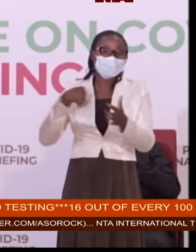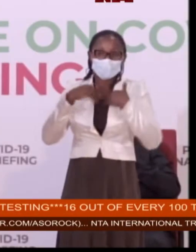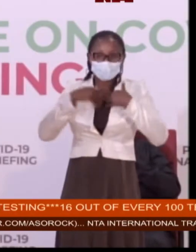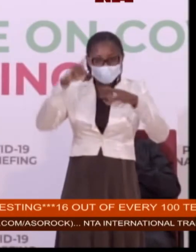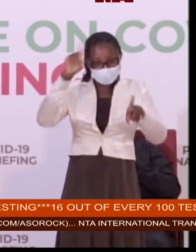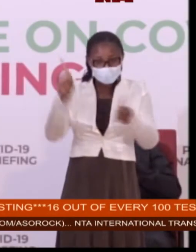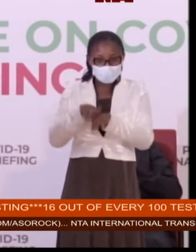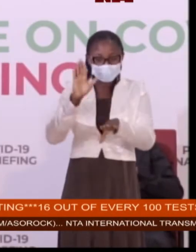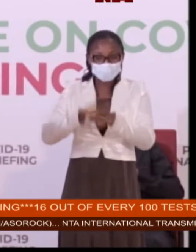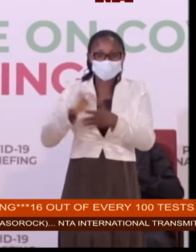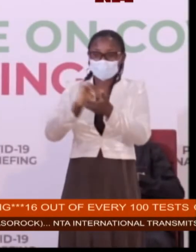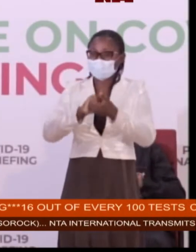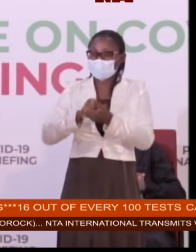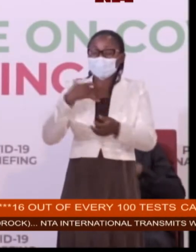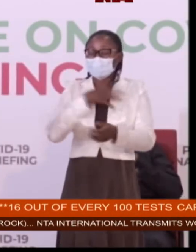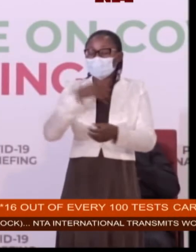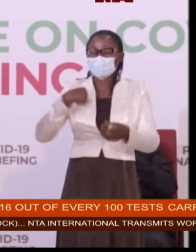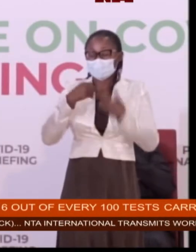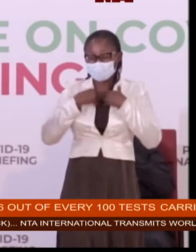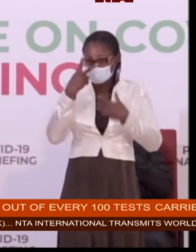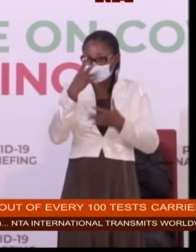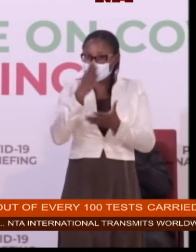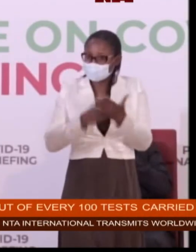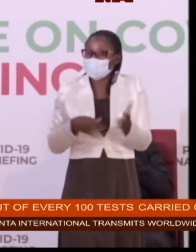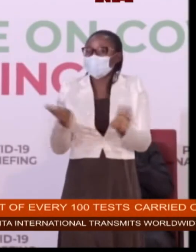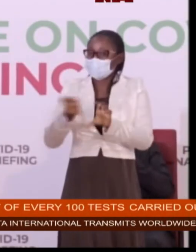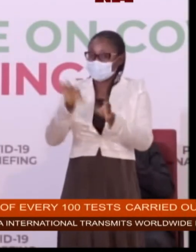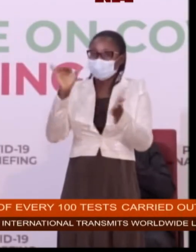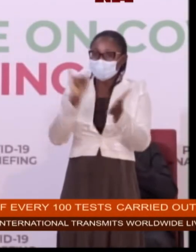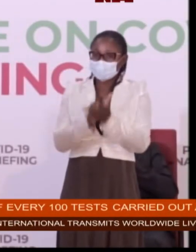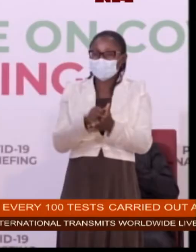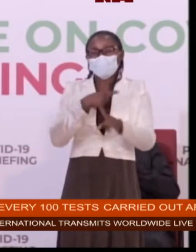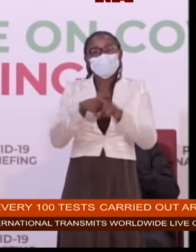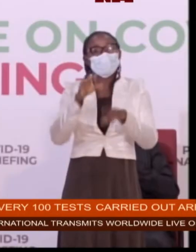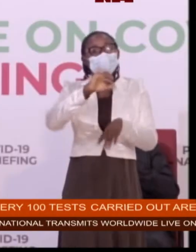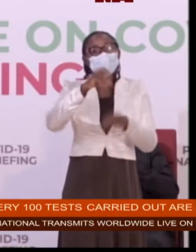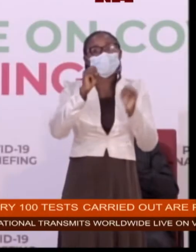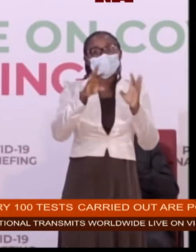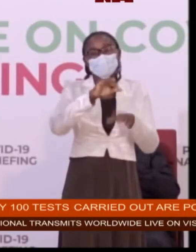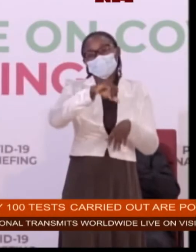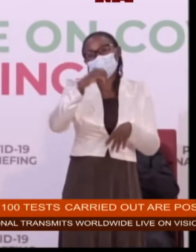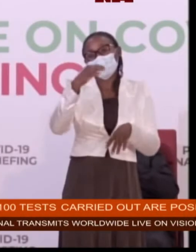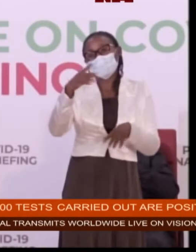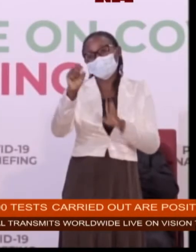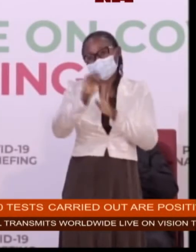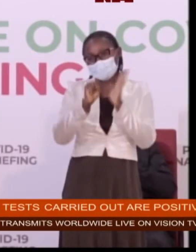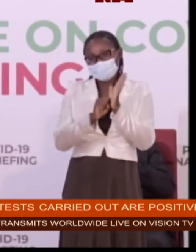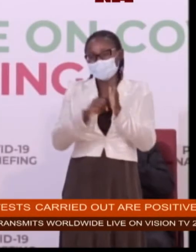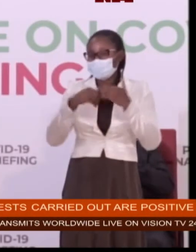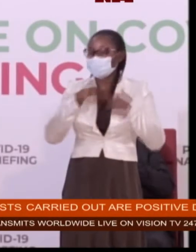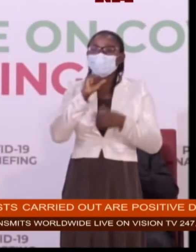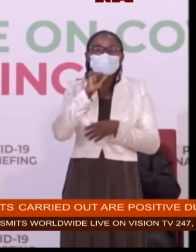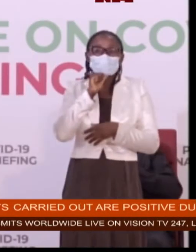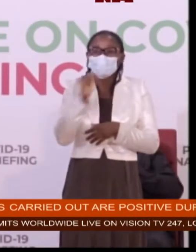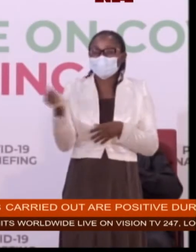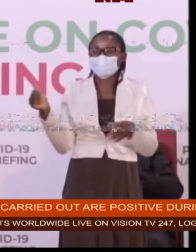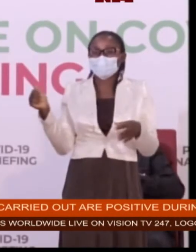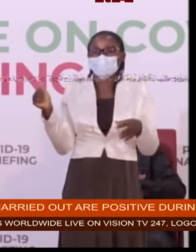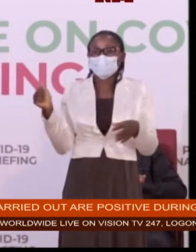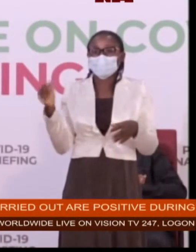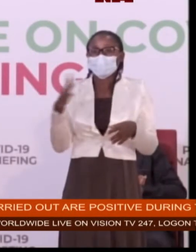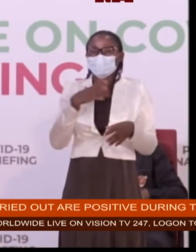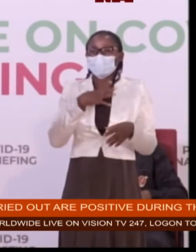collectively. And we have seen some of them doing that, but many of the states in the country haven't